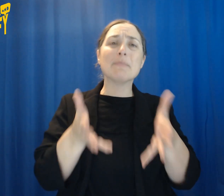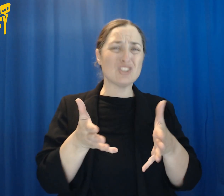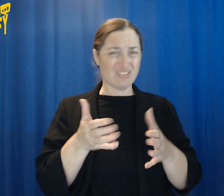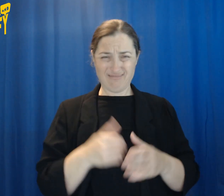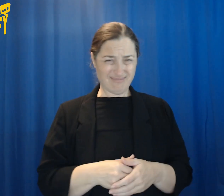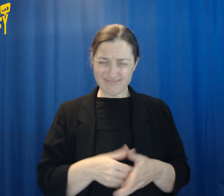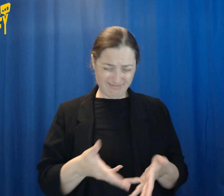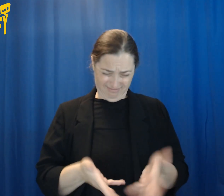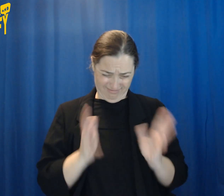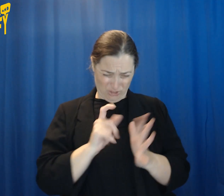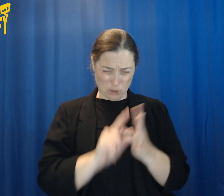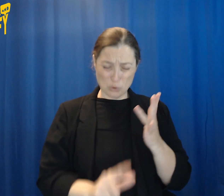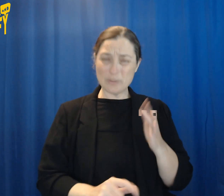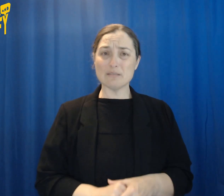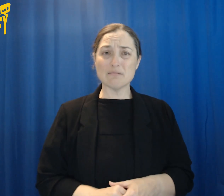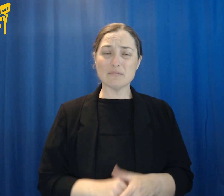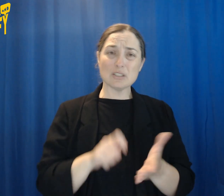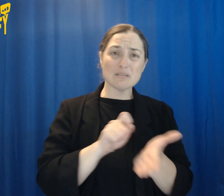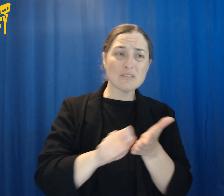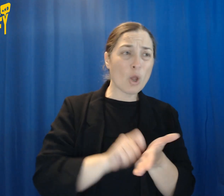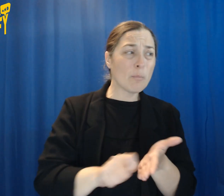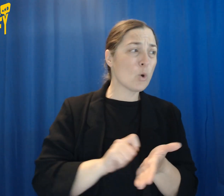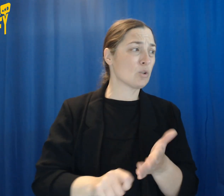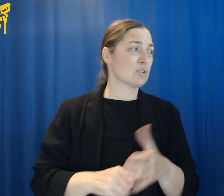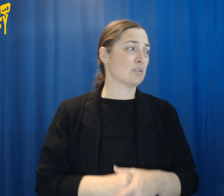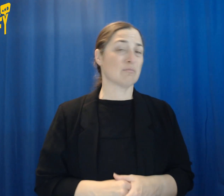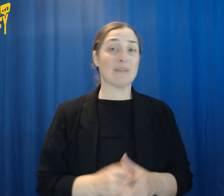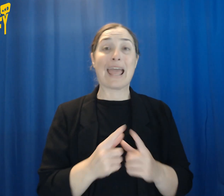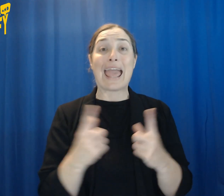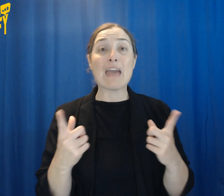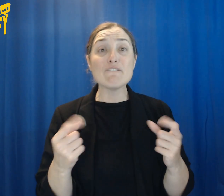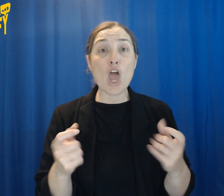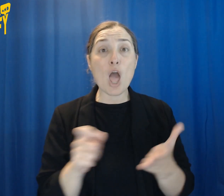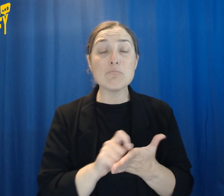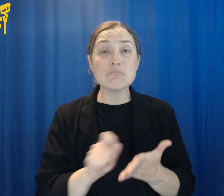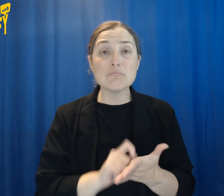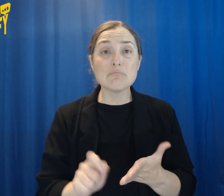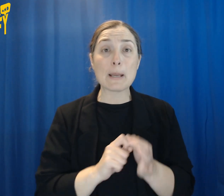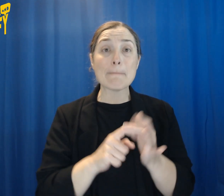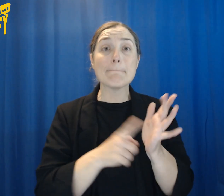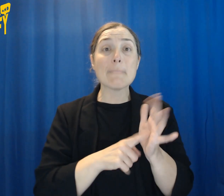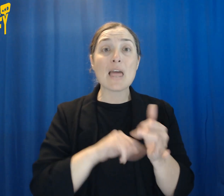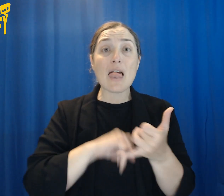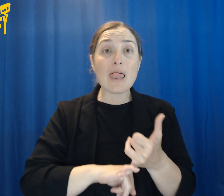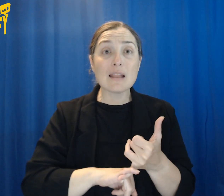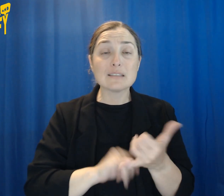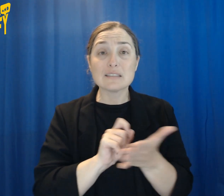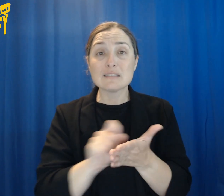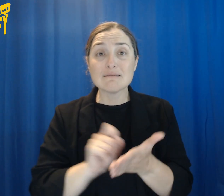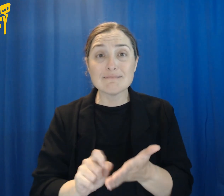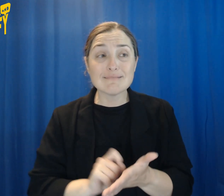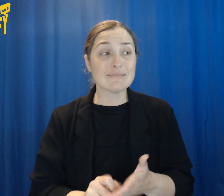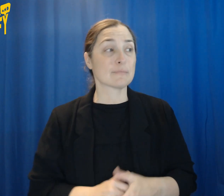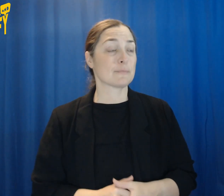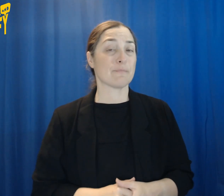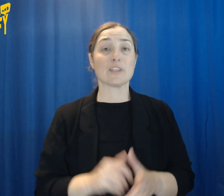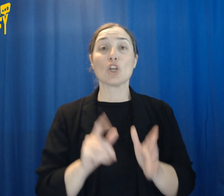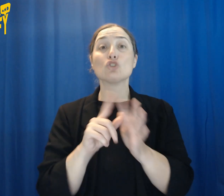Write in your notebooks, write on the back of envelopes, on the back of bills, scribble on doctors'